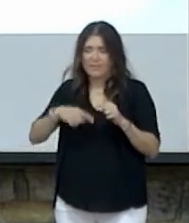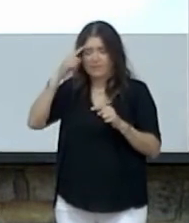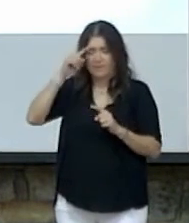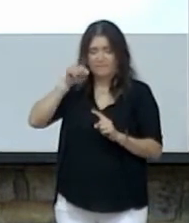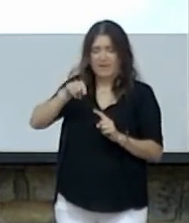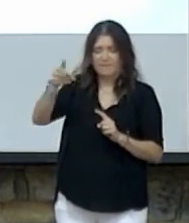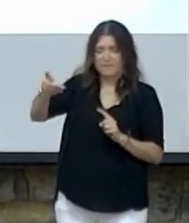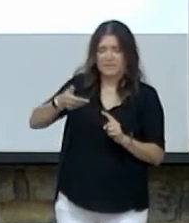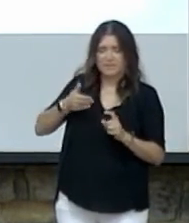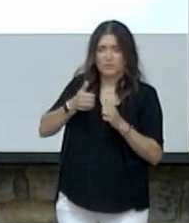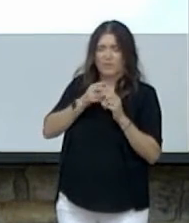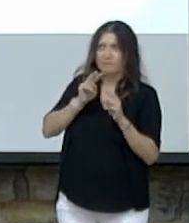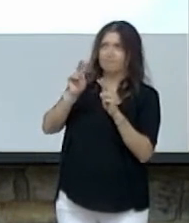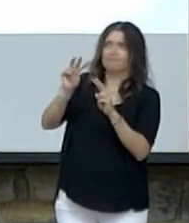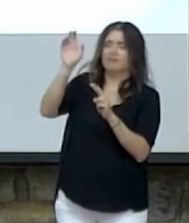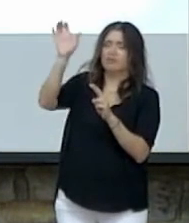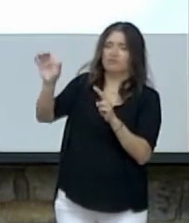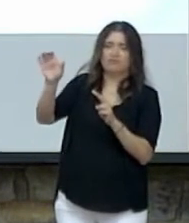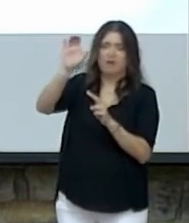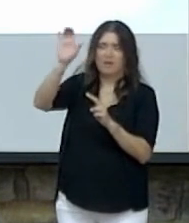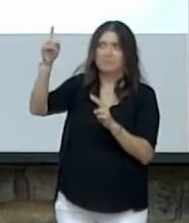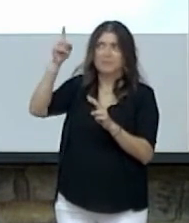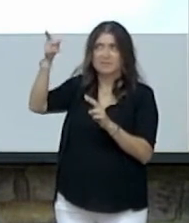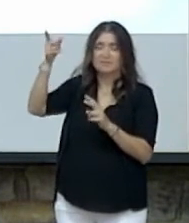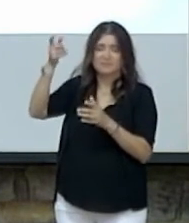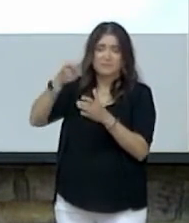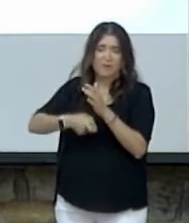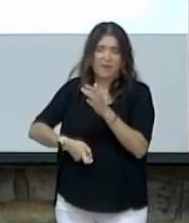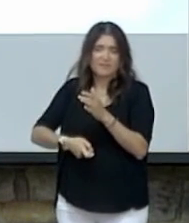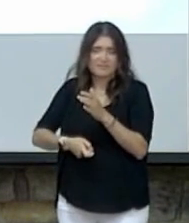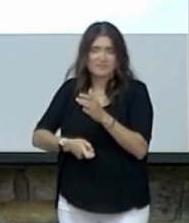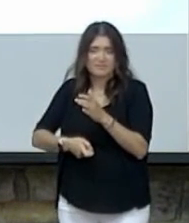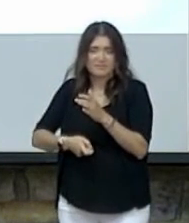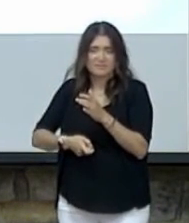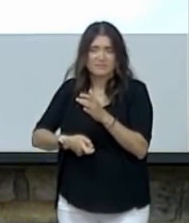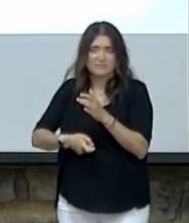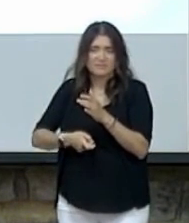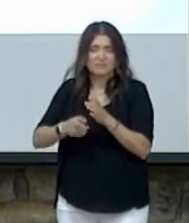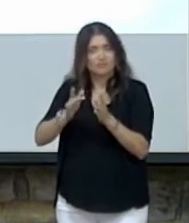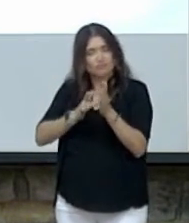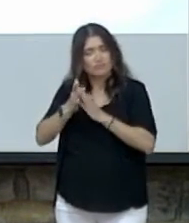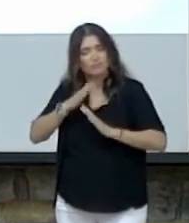cross. Because you see, that's the price He paid in order for us to